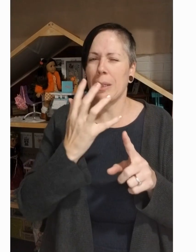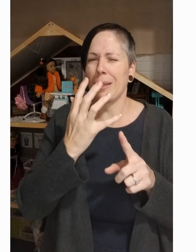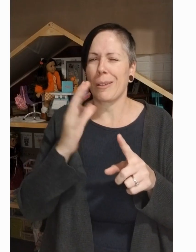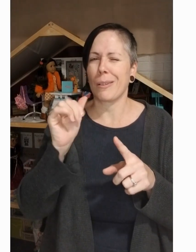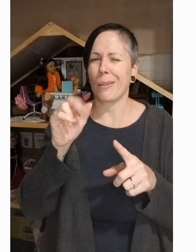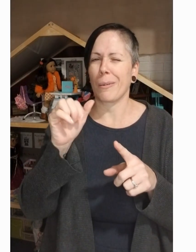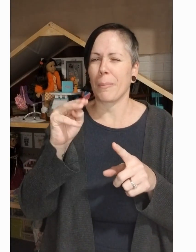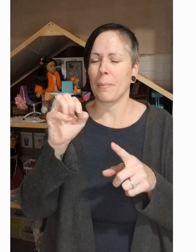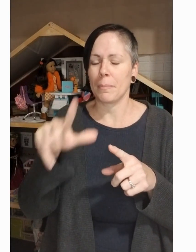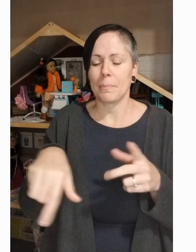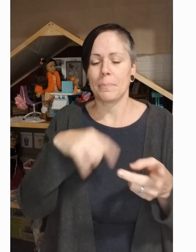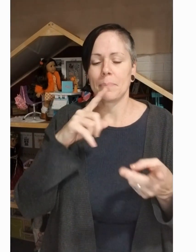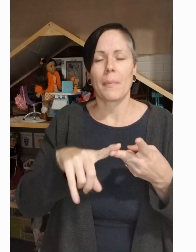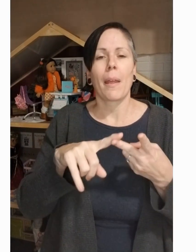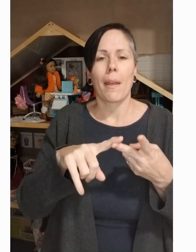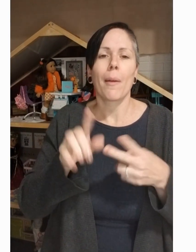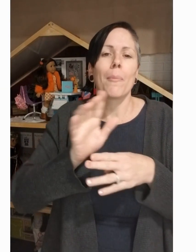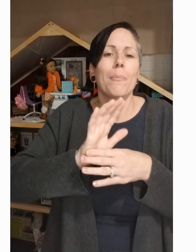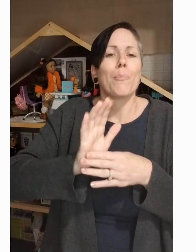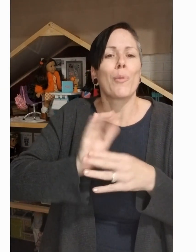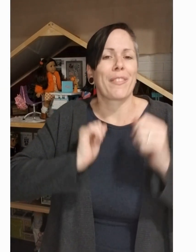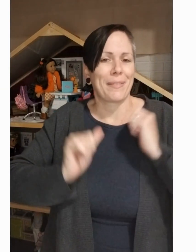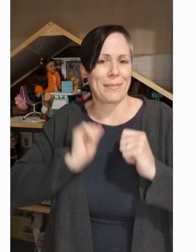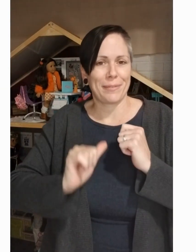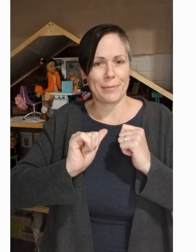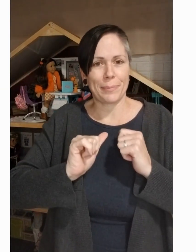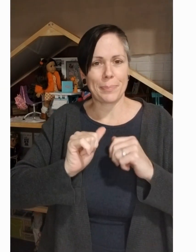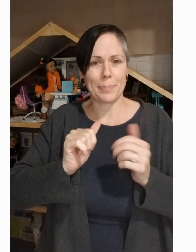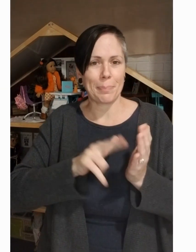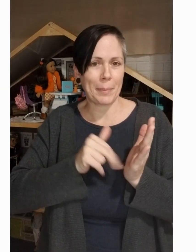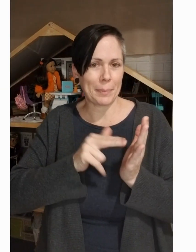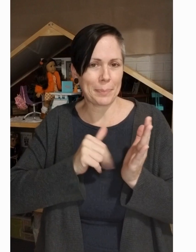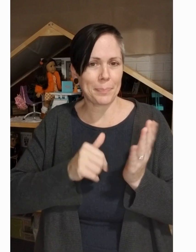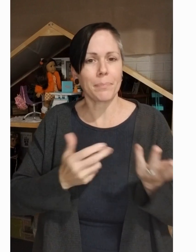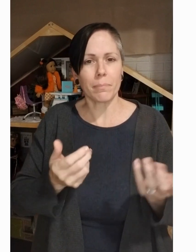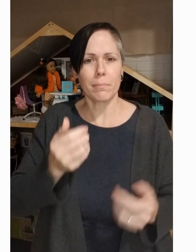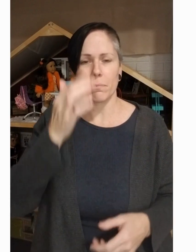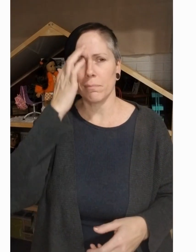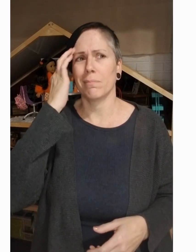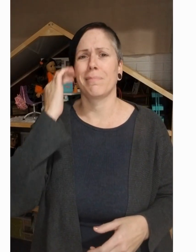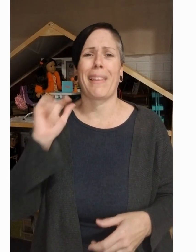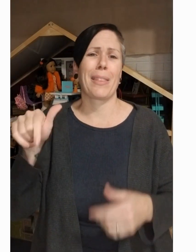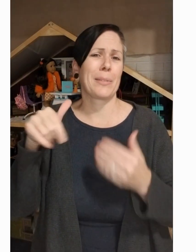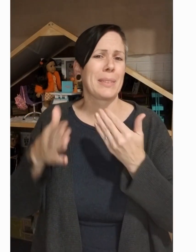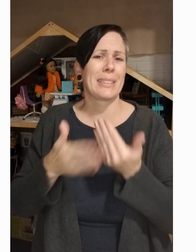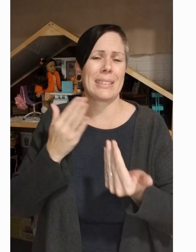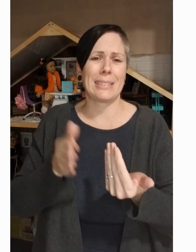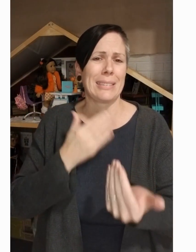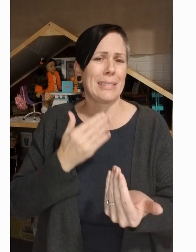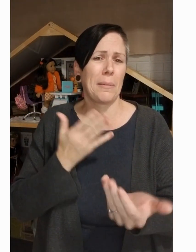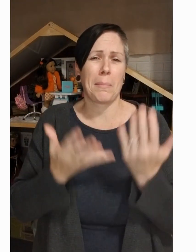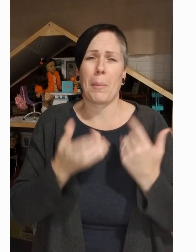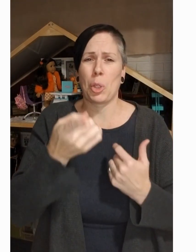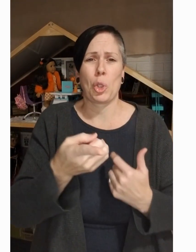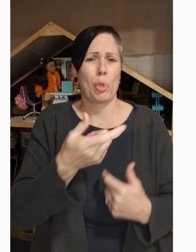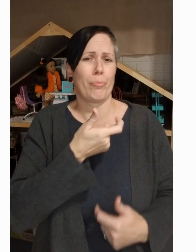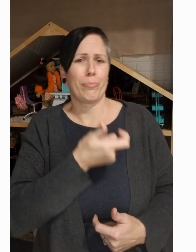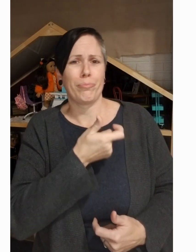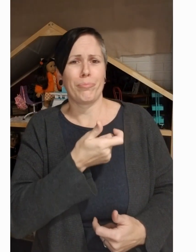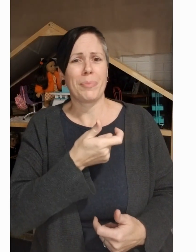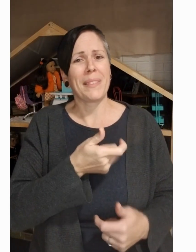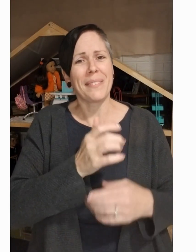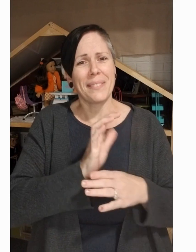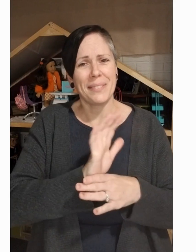corn and like movie theater butter popcorn. This was really easy. Some of you might know from viewing a